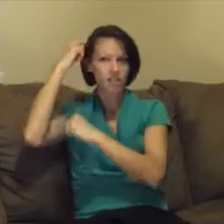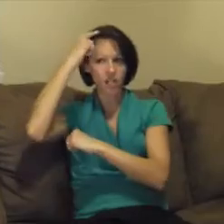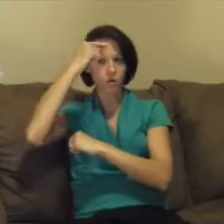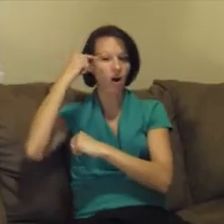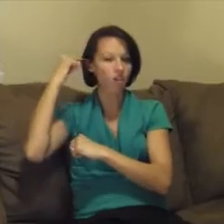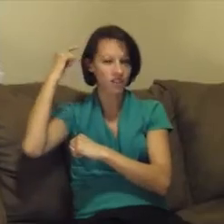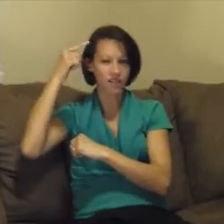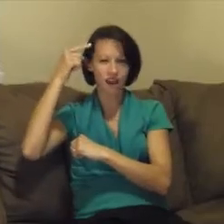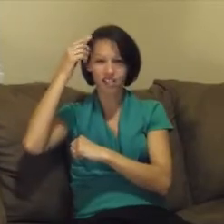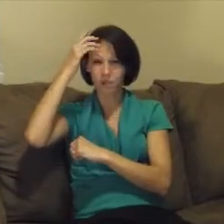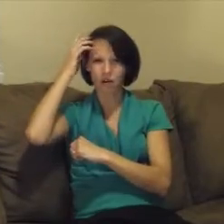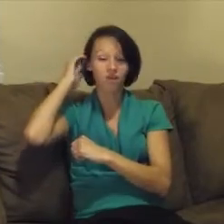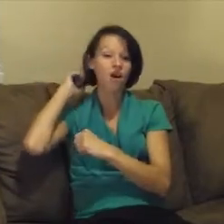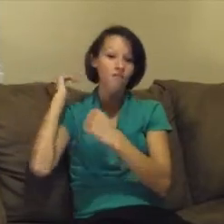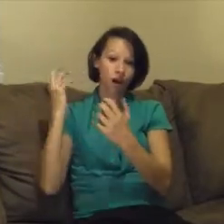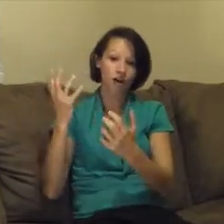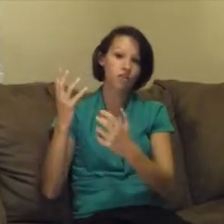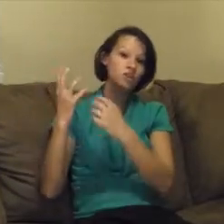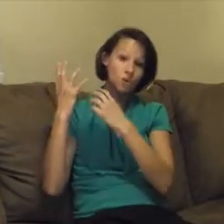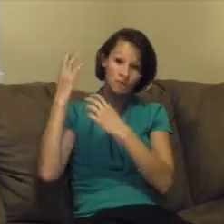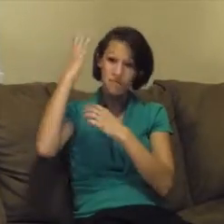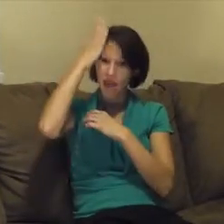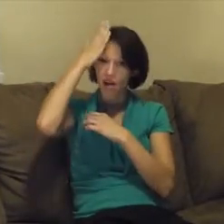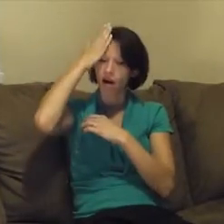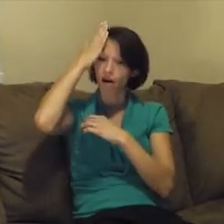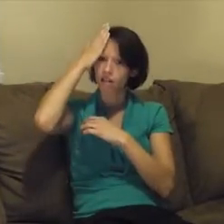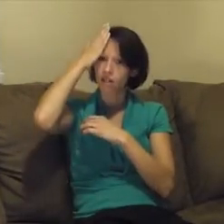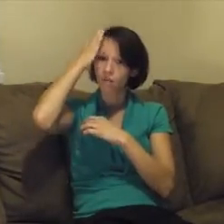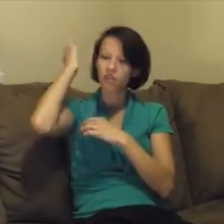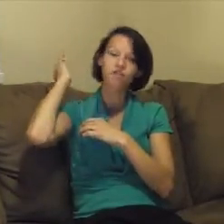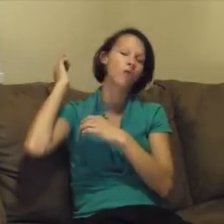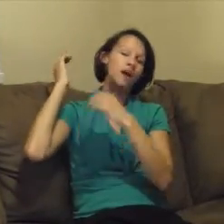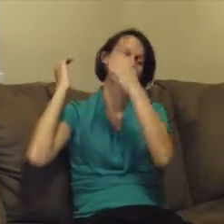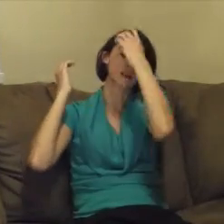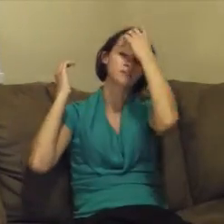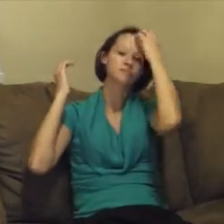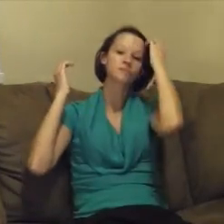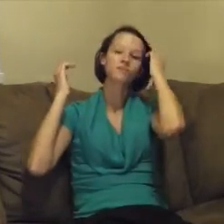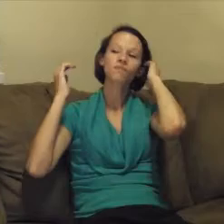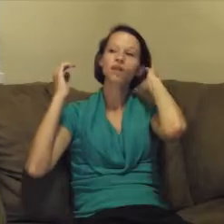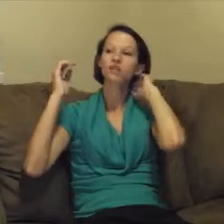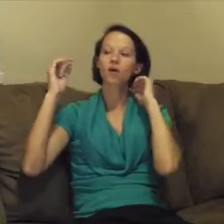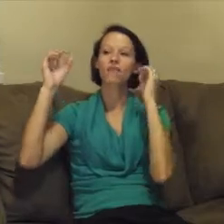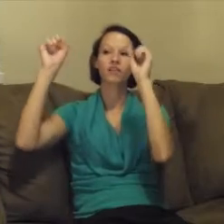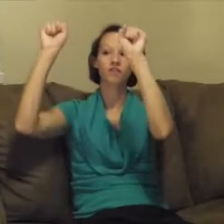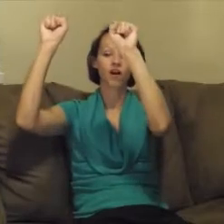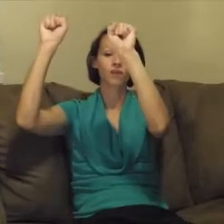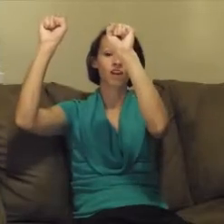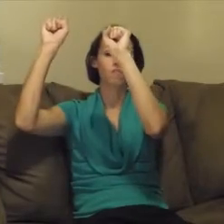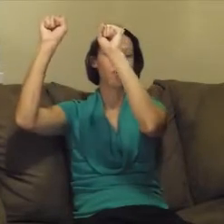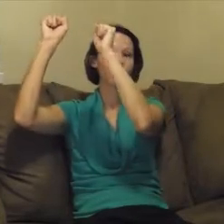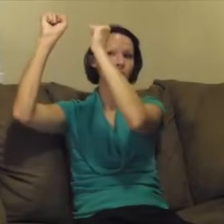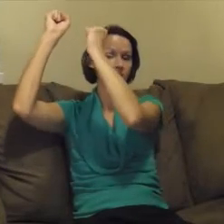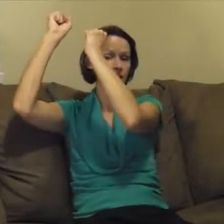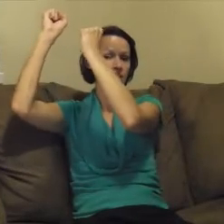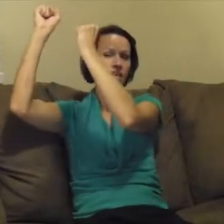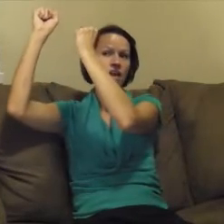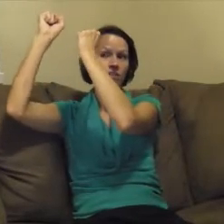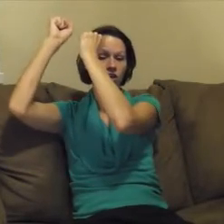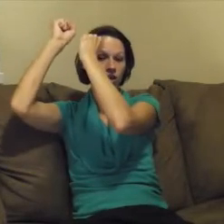that's where all the signs about fathers or men are, is up by the forehead. So, Heavenly Father, we have both of our hands, they're